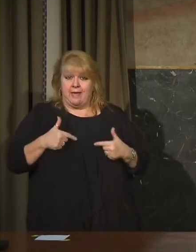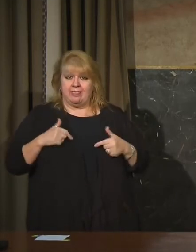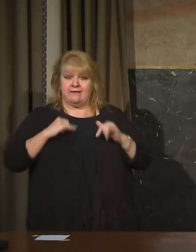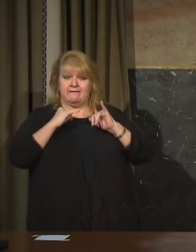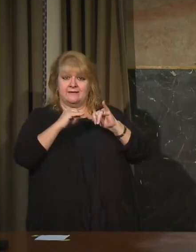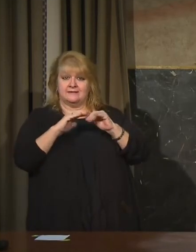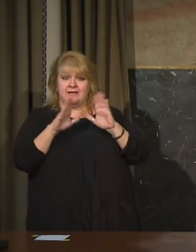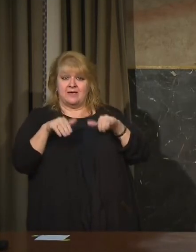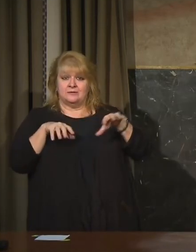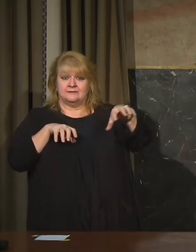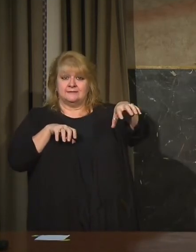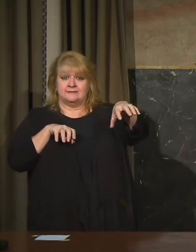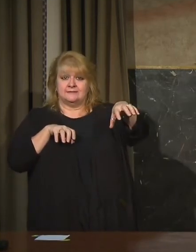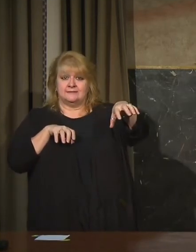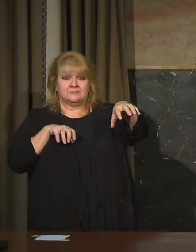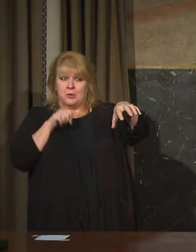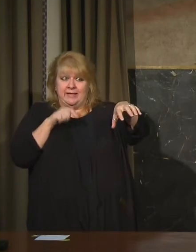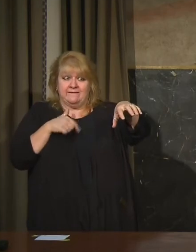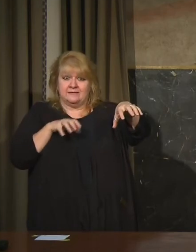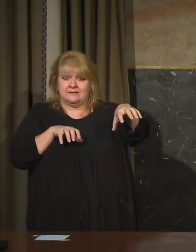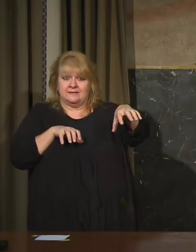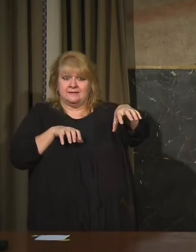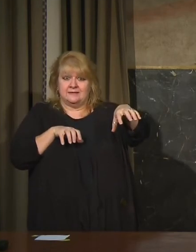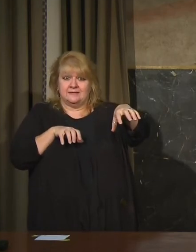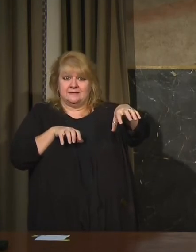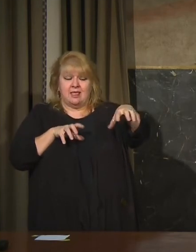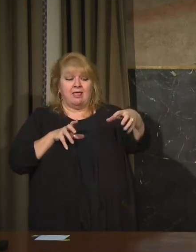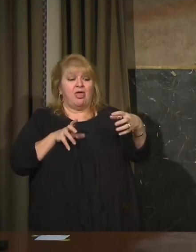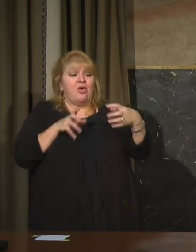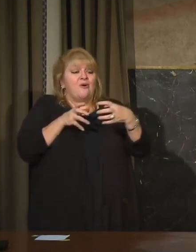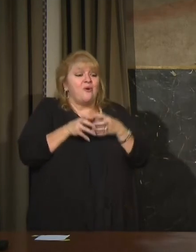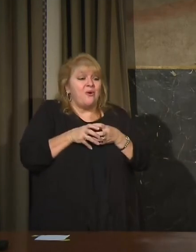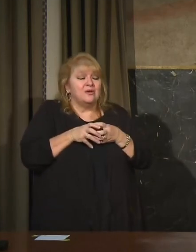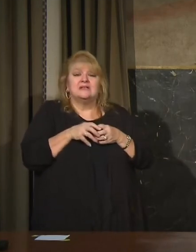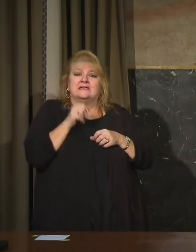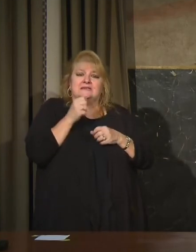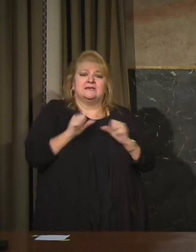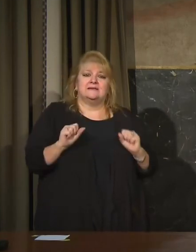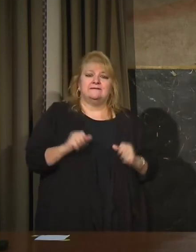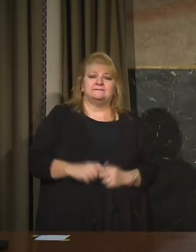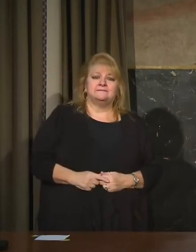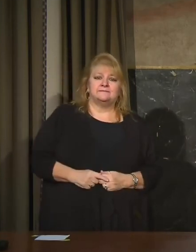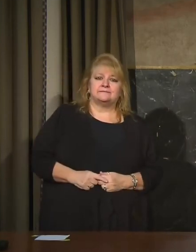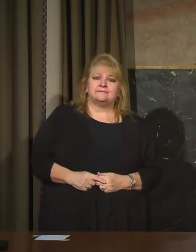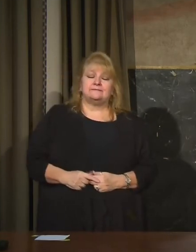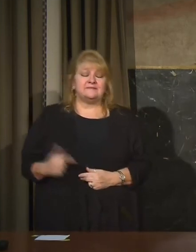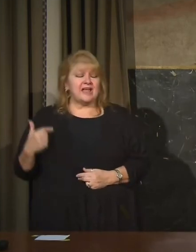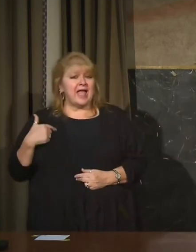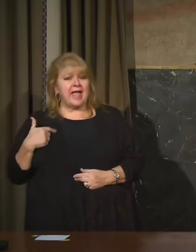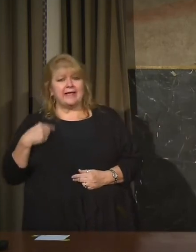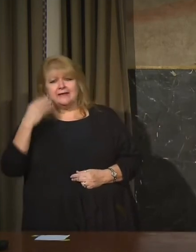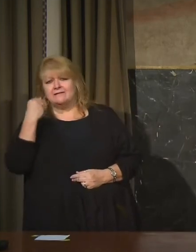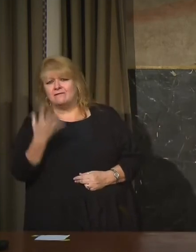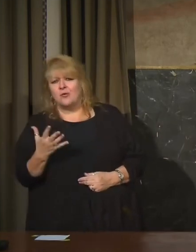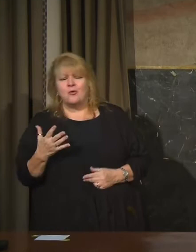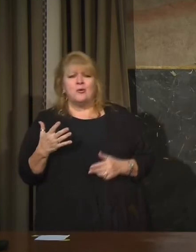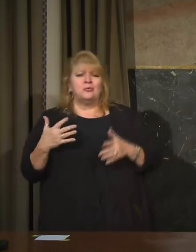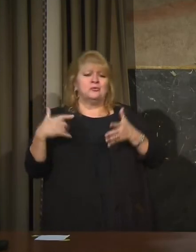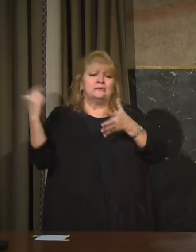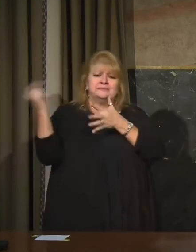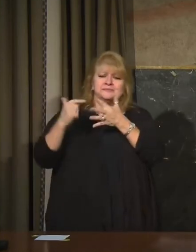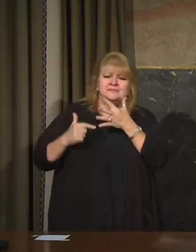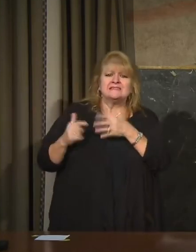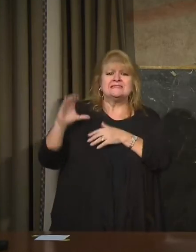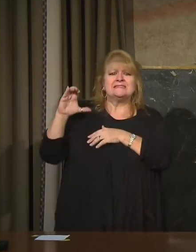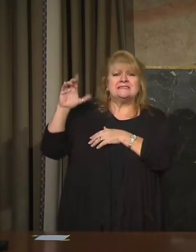are the settings that we can issue all of the recommendations that we want. We can tell you what CDC is saying, or what the